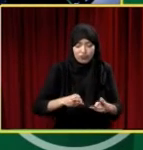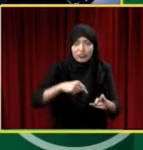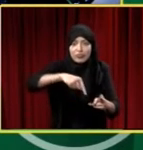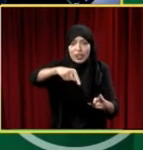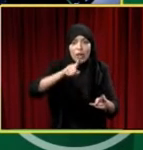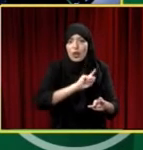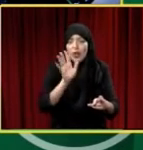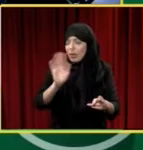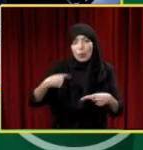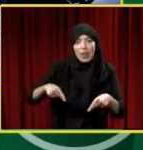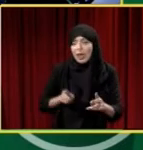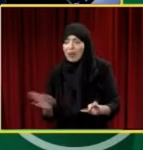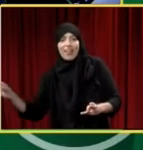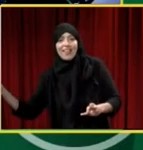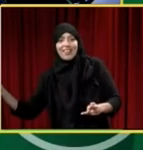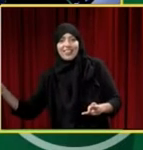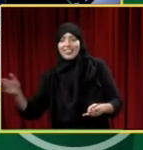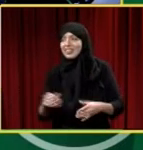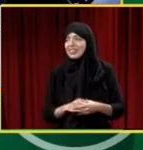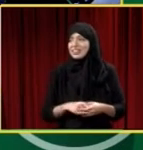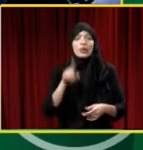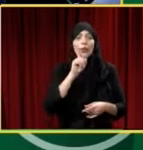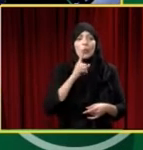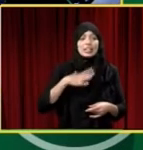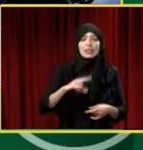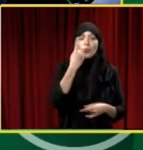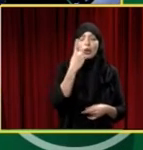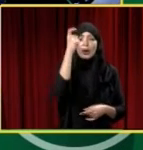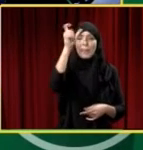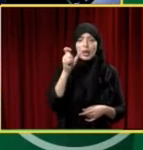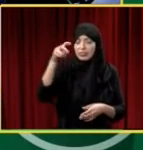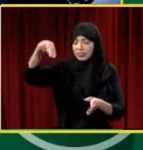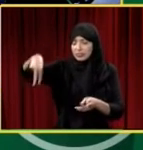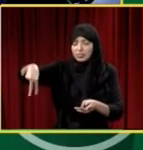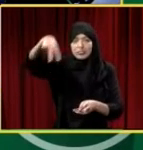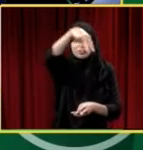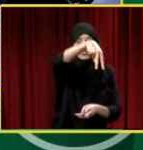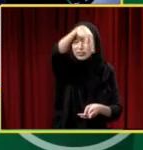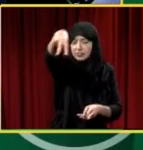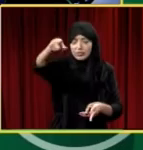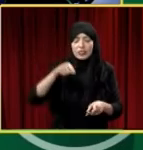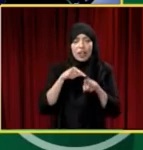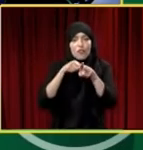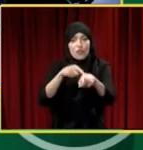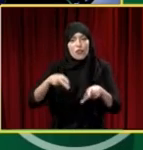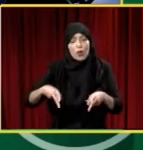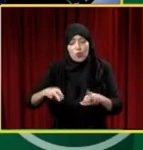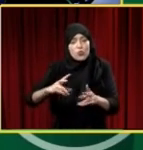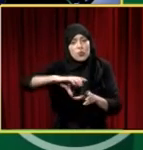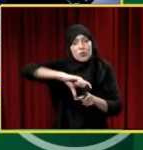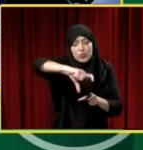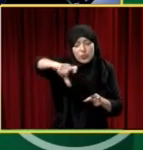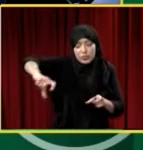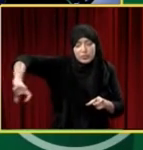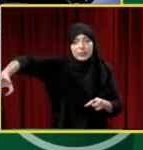do? They did know because like every corner there was always someone. You always have someone in our community trying it. Trying to see, let's see how good security is. I think I